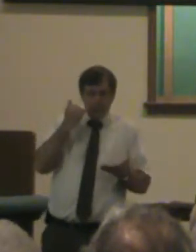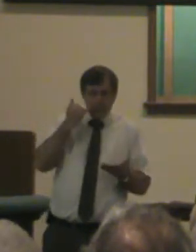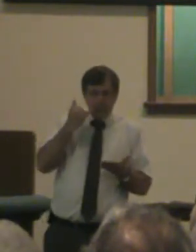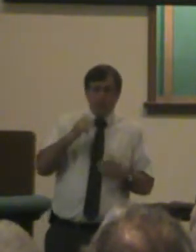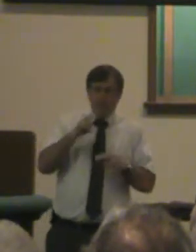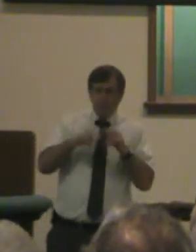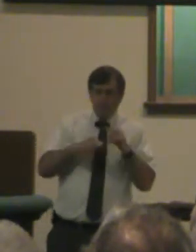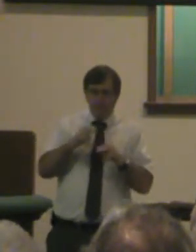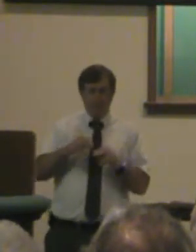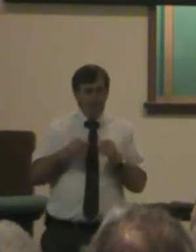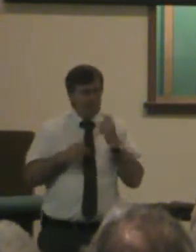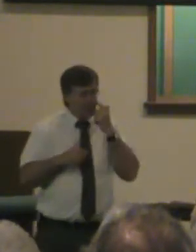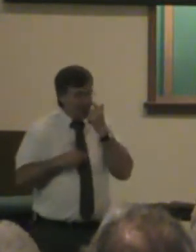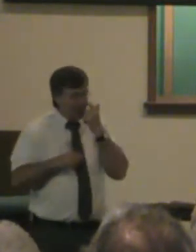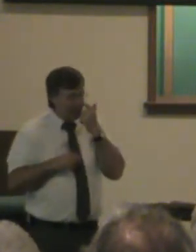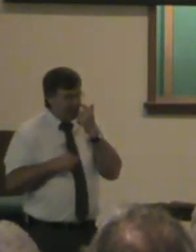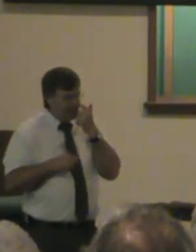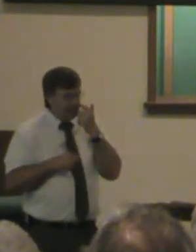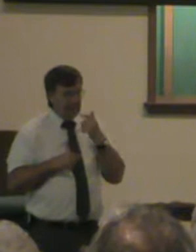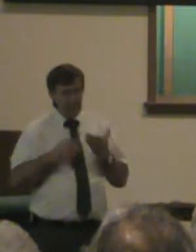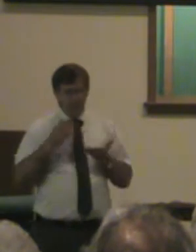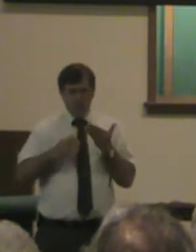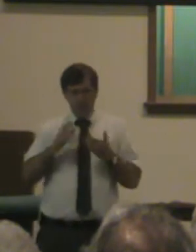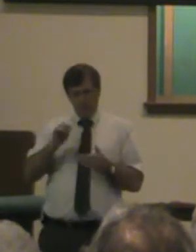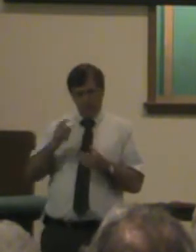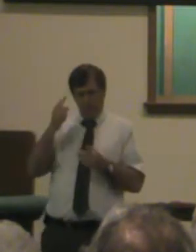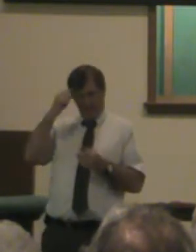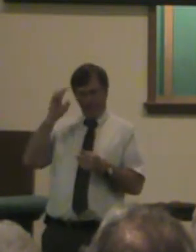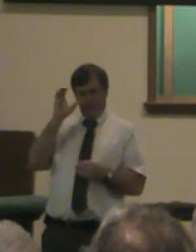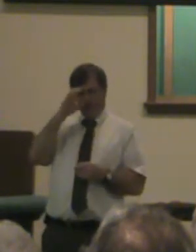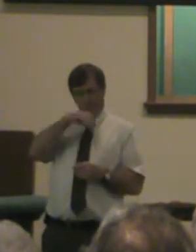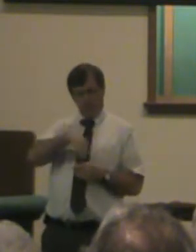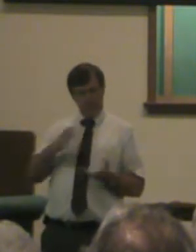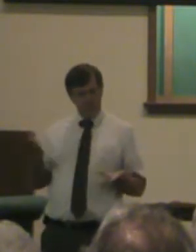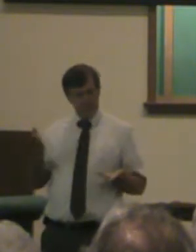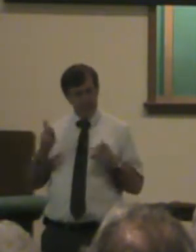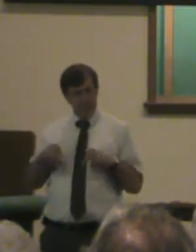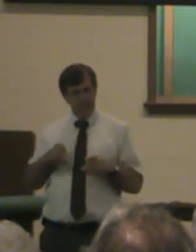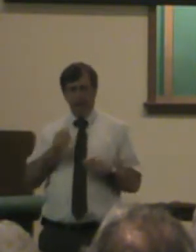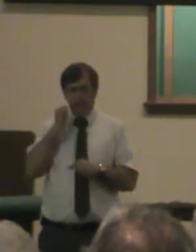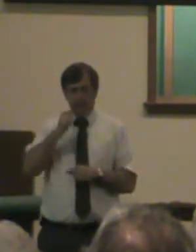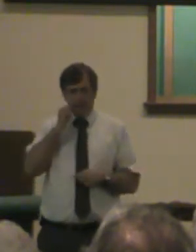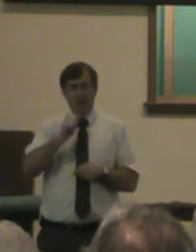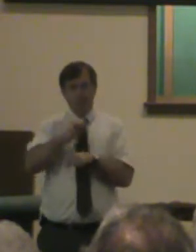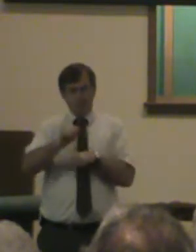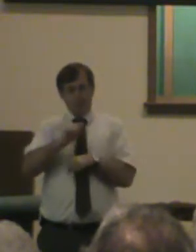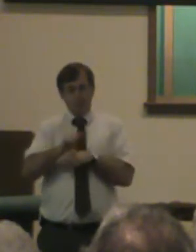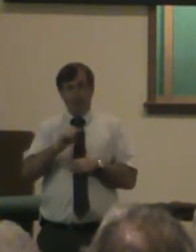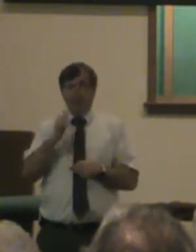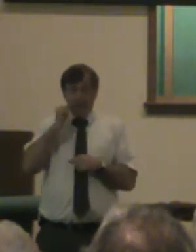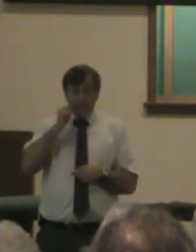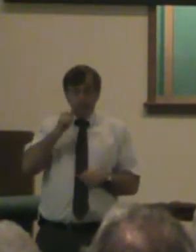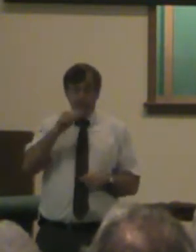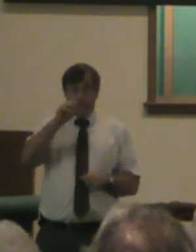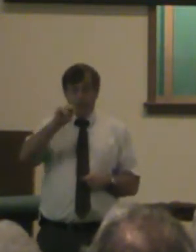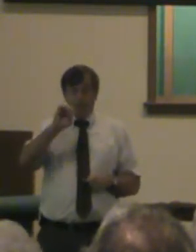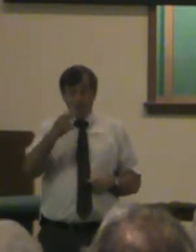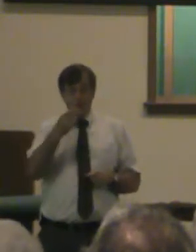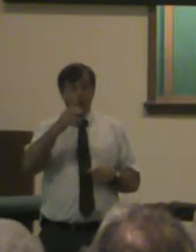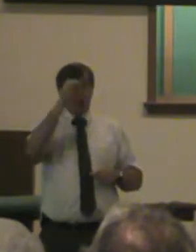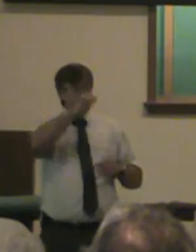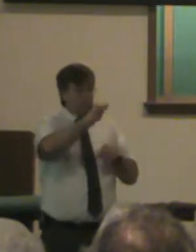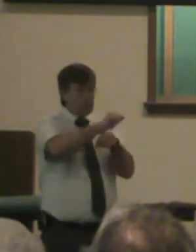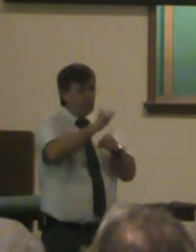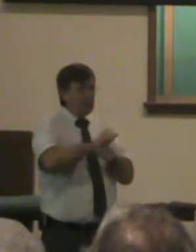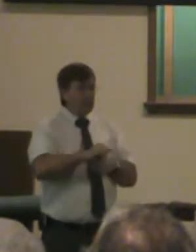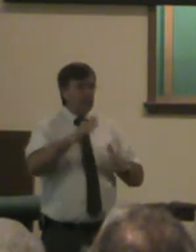the screens. Why they get to do so every day they're working. And Lord is preaching every day. Change, help us build